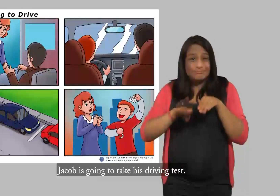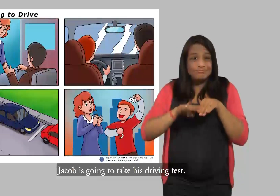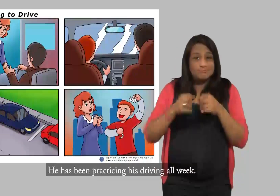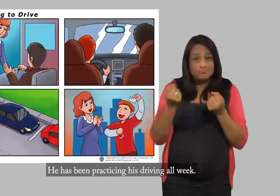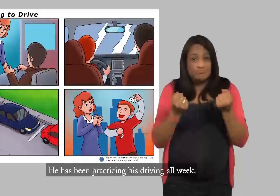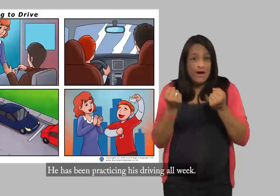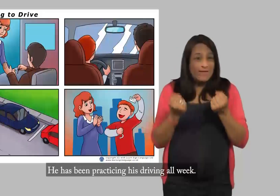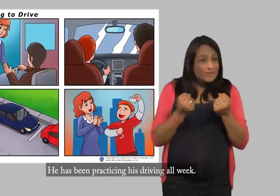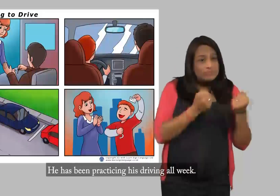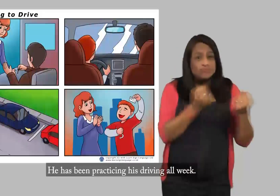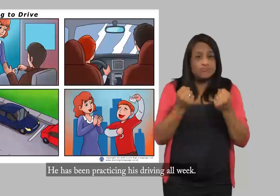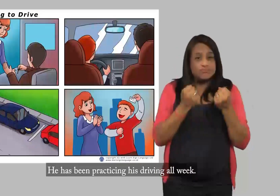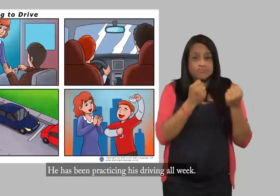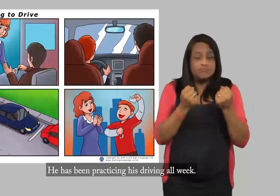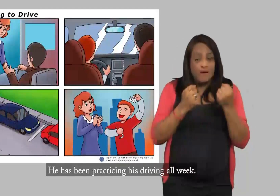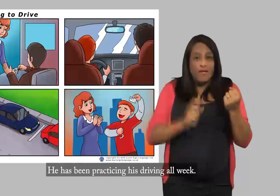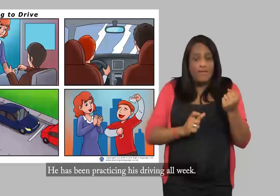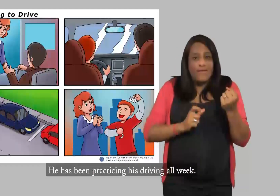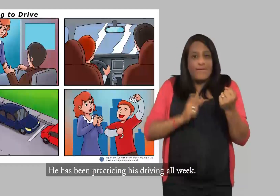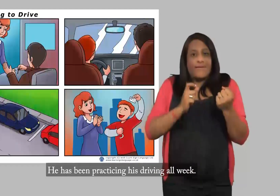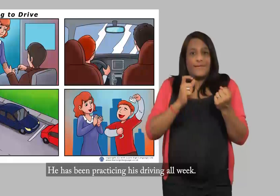He has been practicing his driving all week.